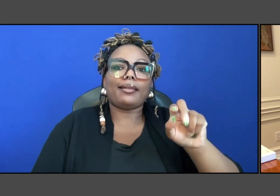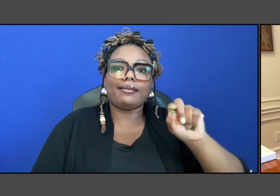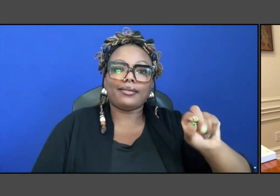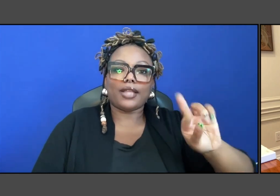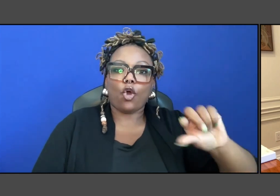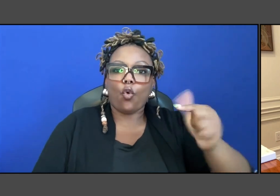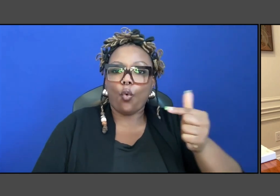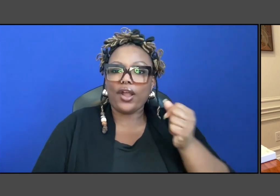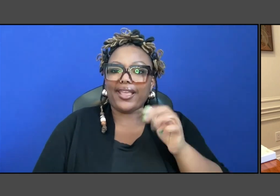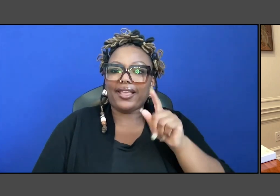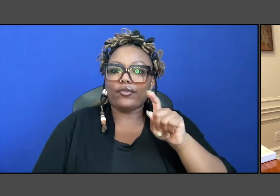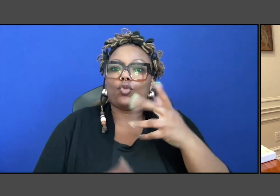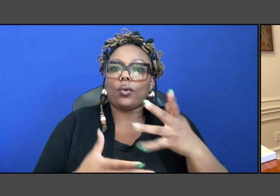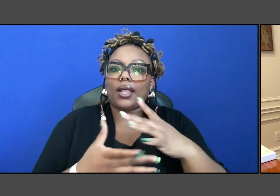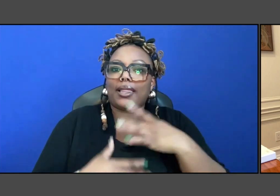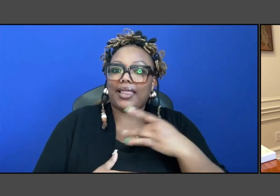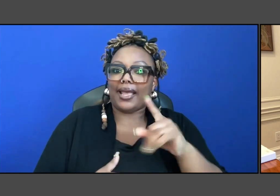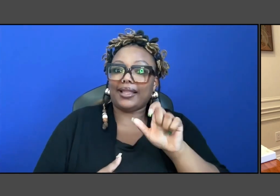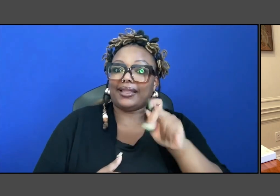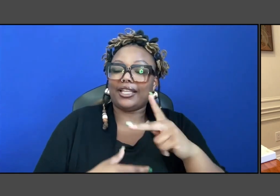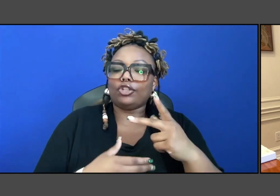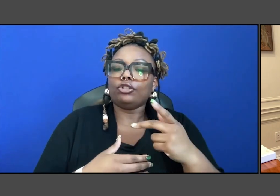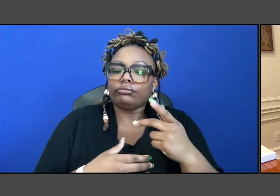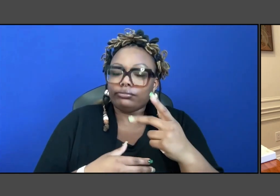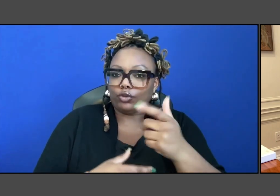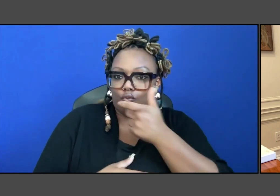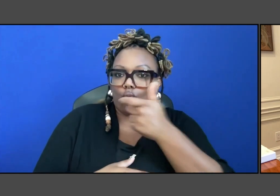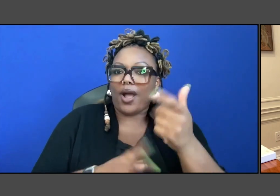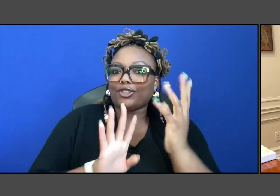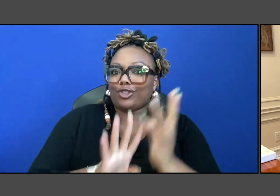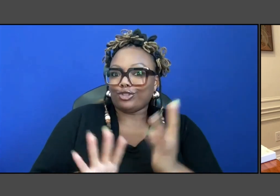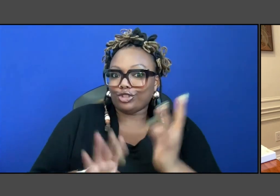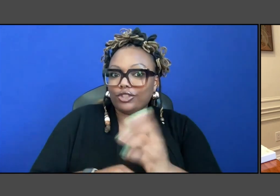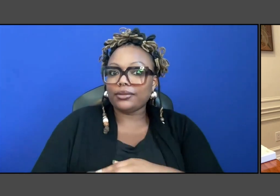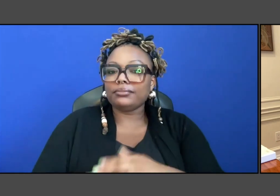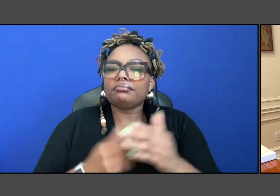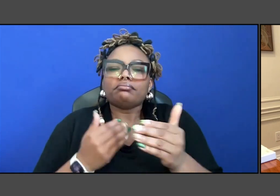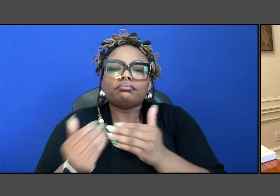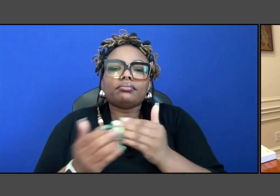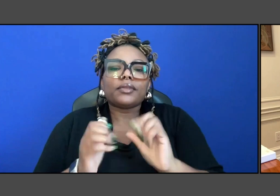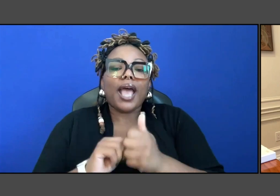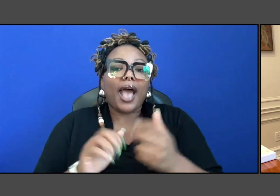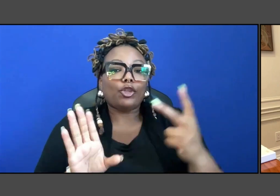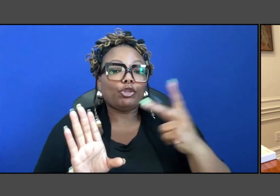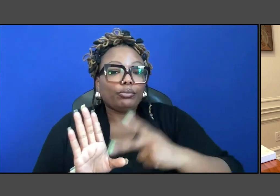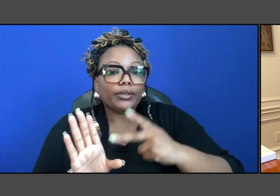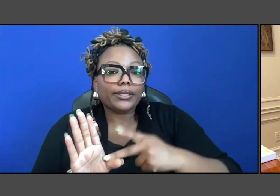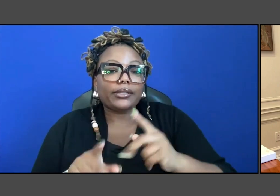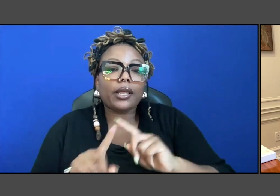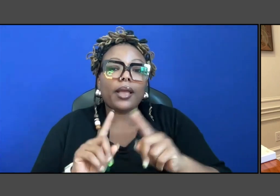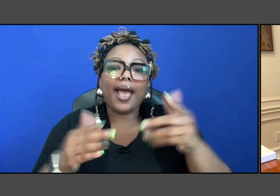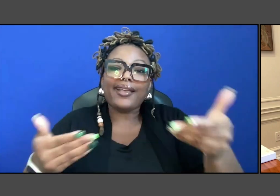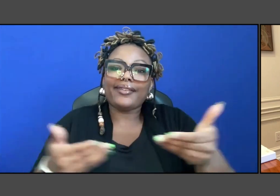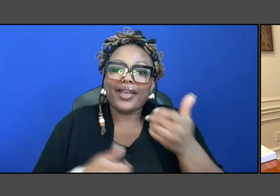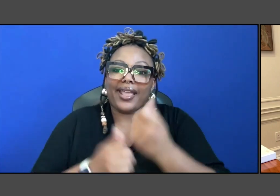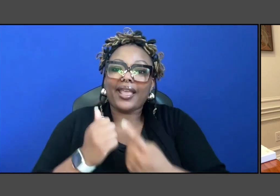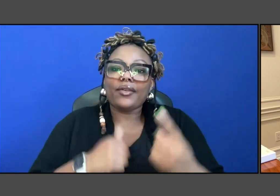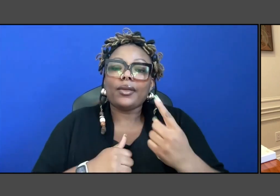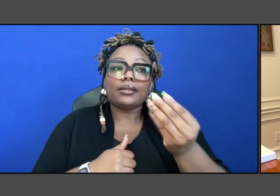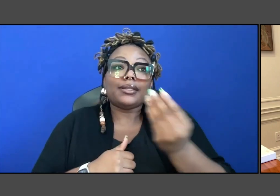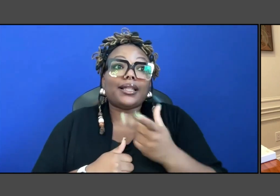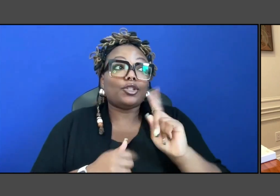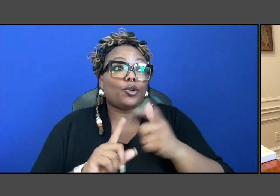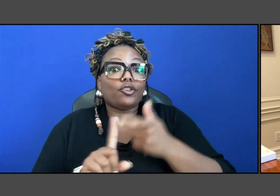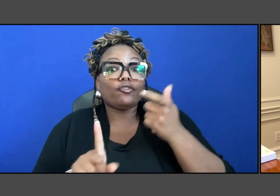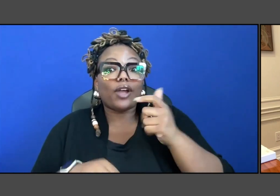a link to watch those streams. Regardless of how you're participating, I invite everyone to tell us where you're from in English,